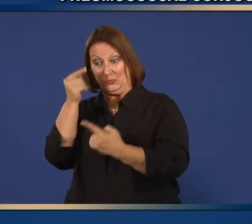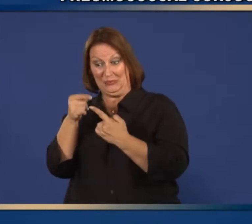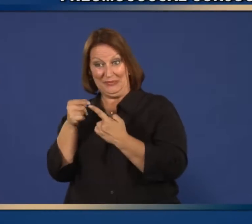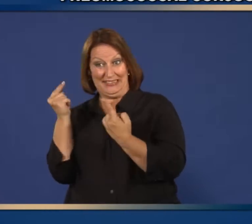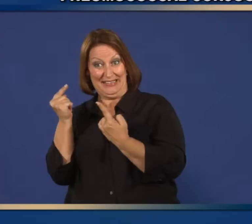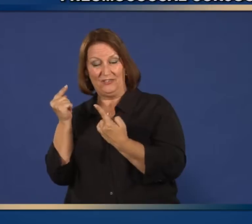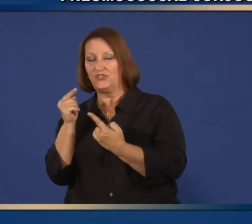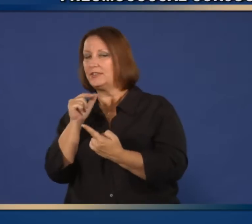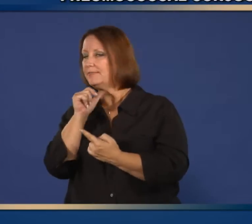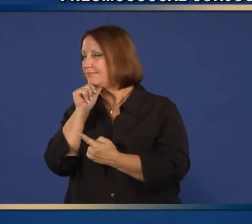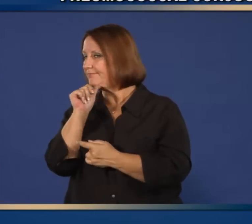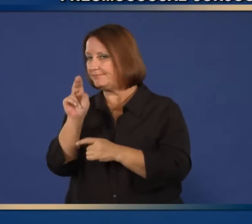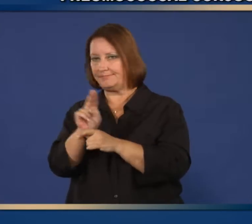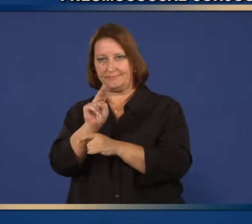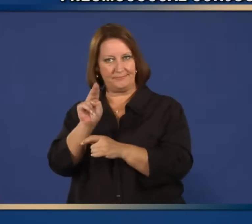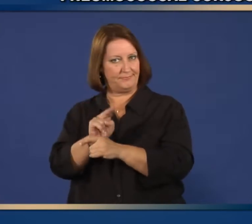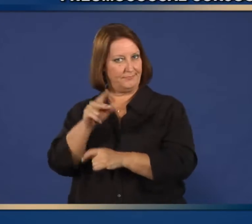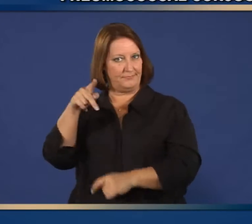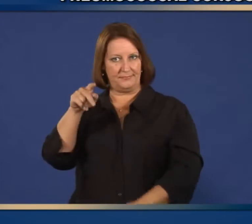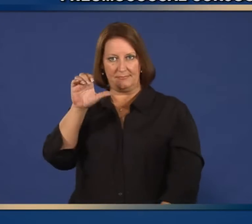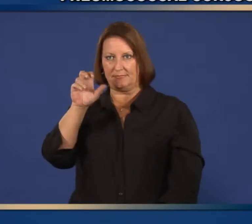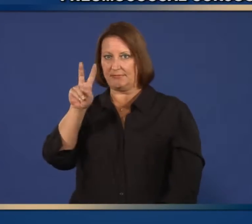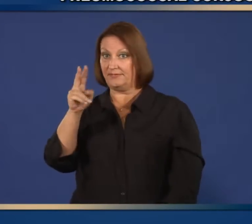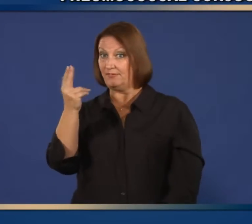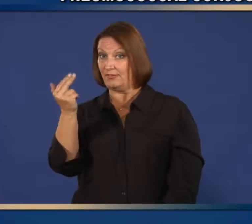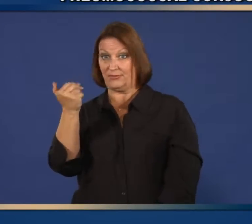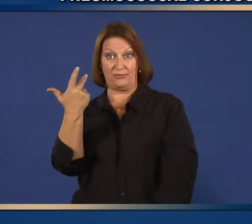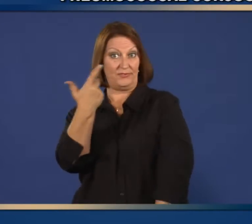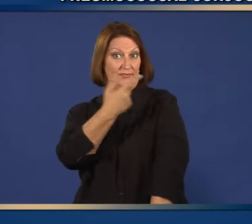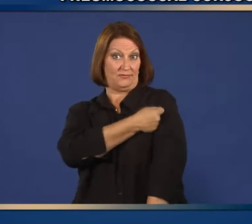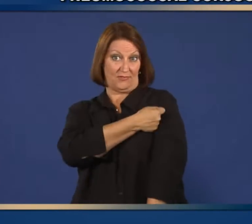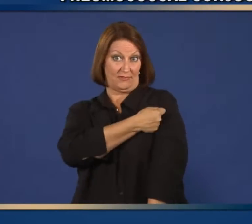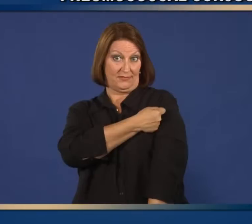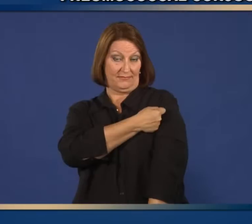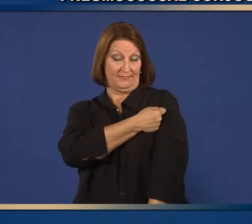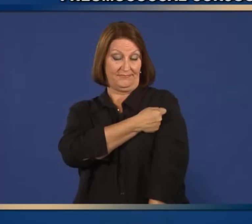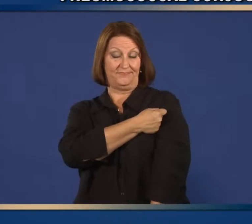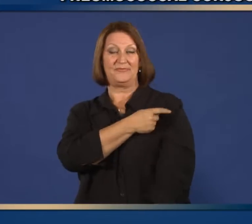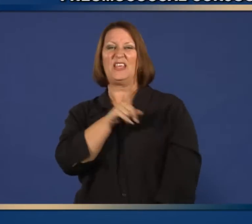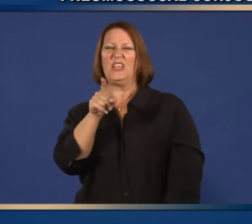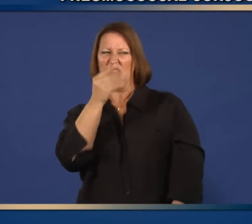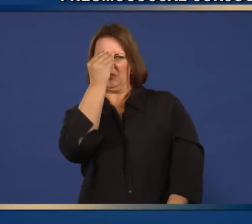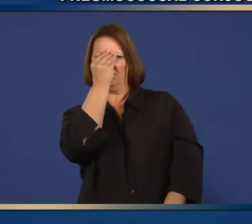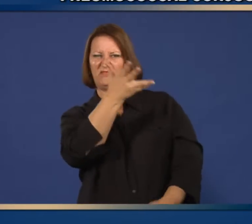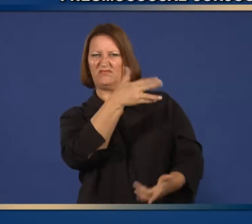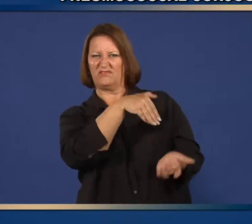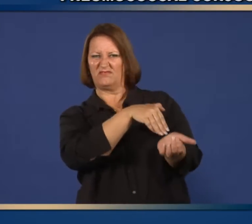or PCV13 should not get PCV13.